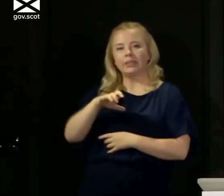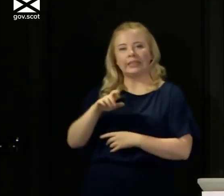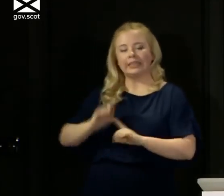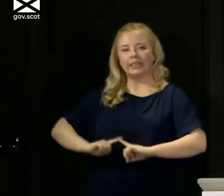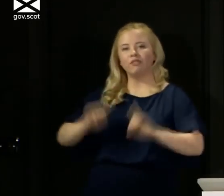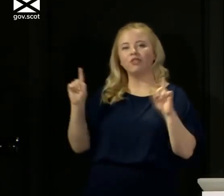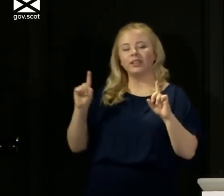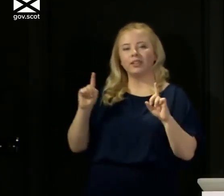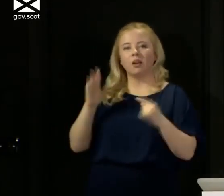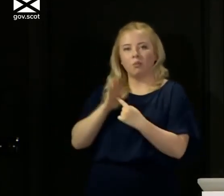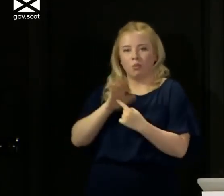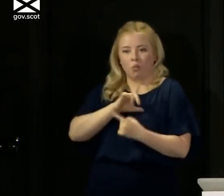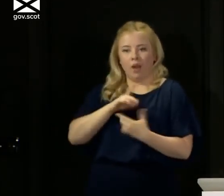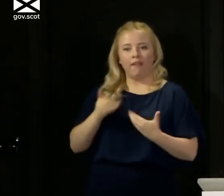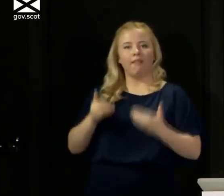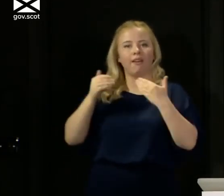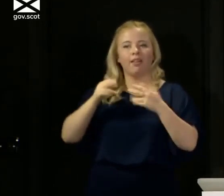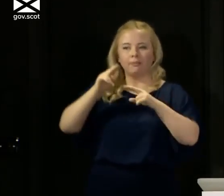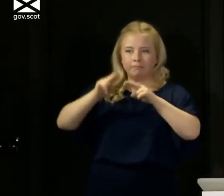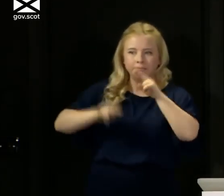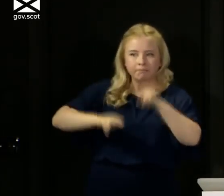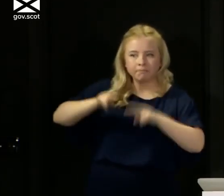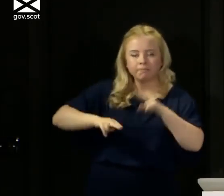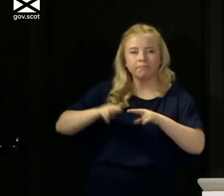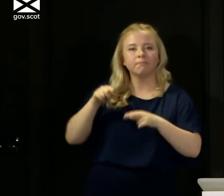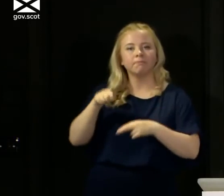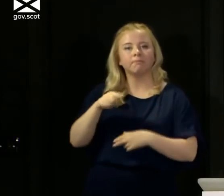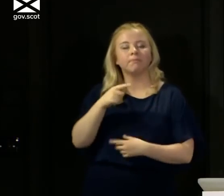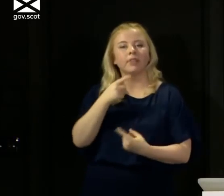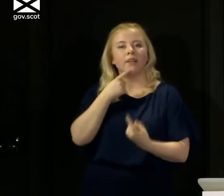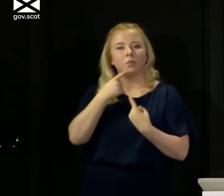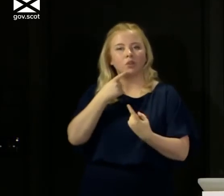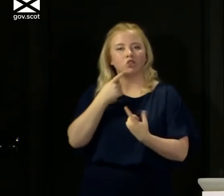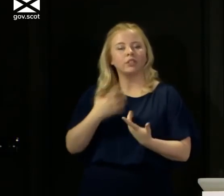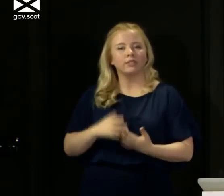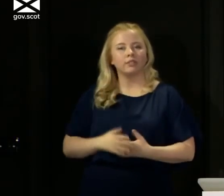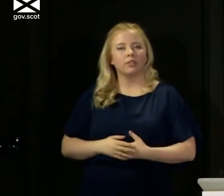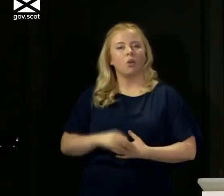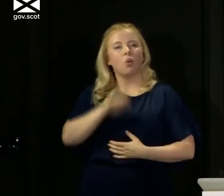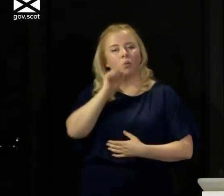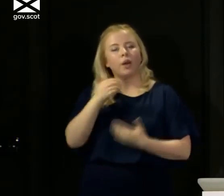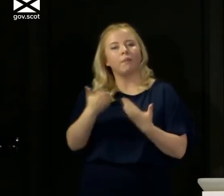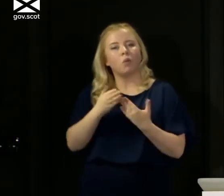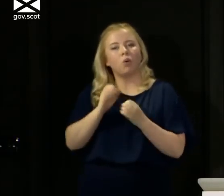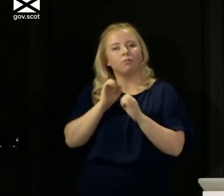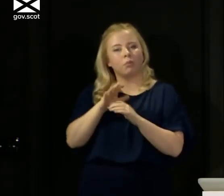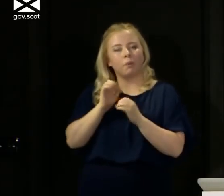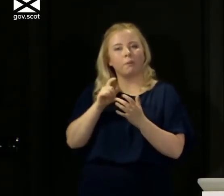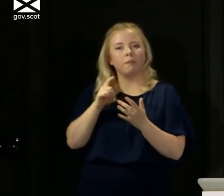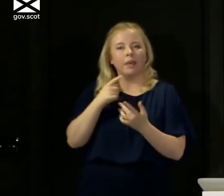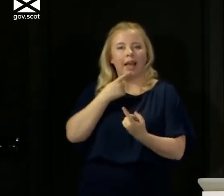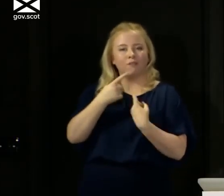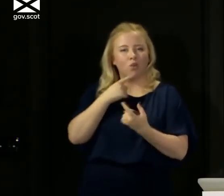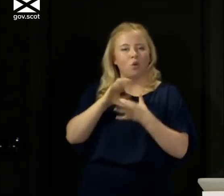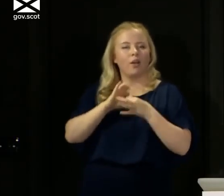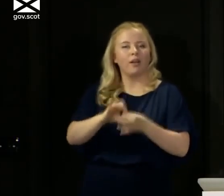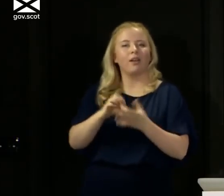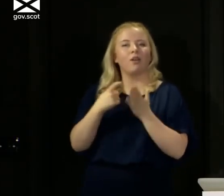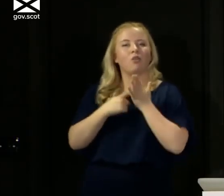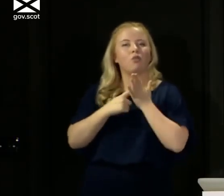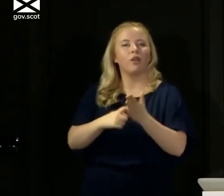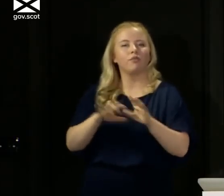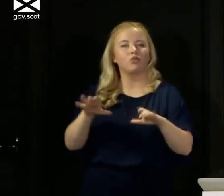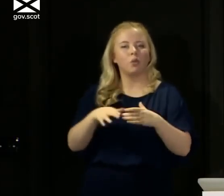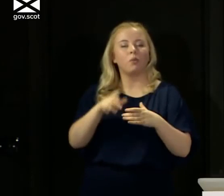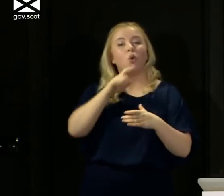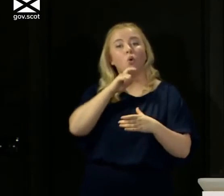the further analysis, or they do the further analysis of that. And we'll obviously give more information about the reference group and who will be on